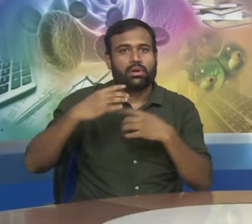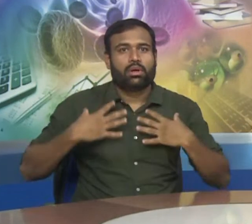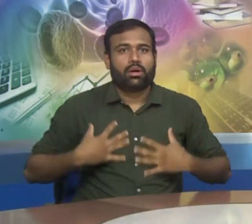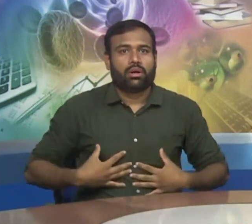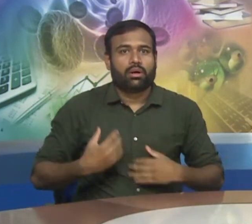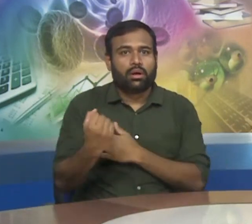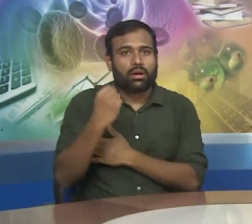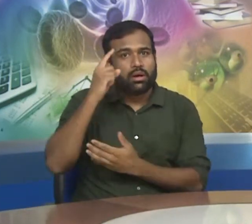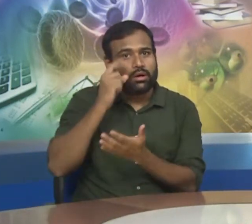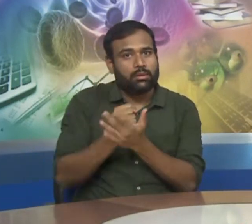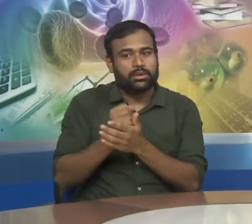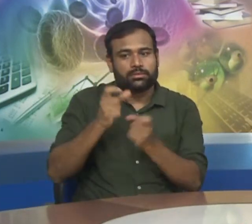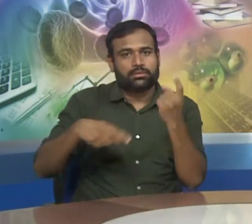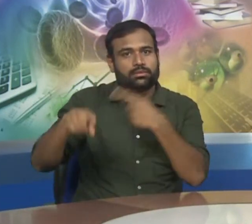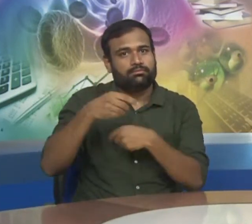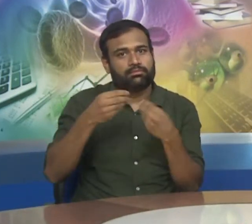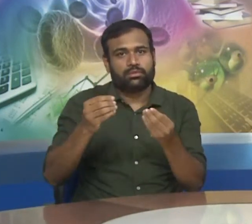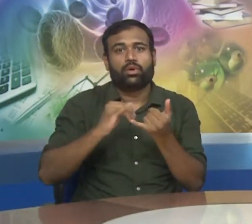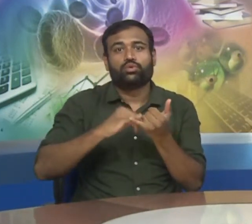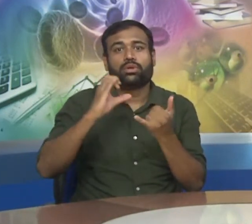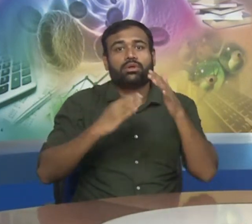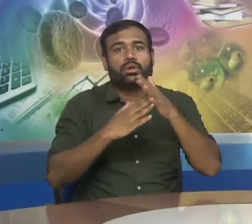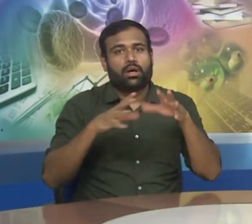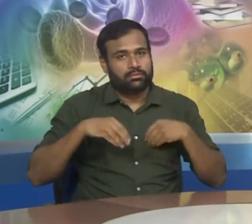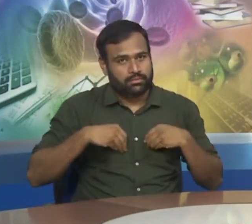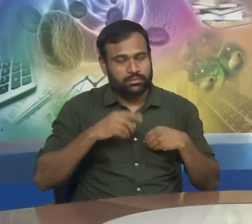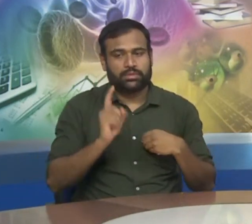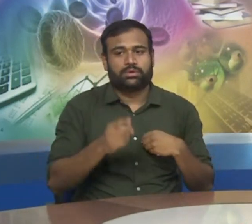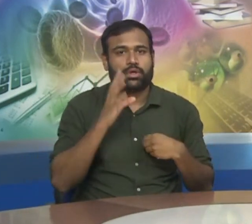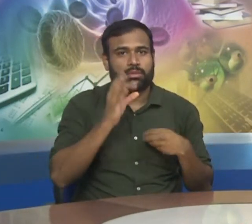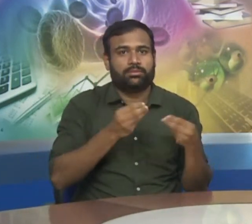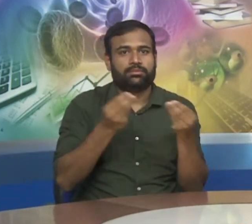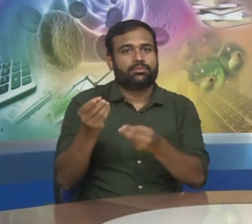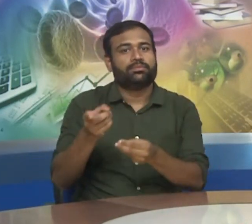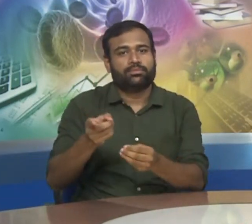in any process of our country's development.